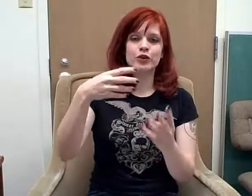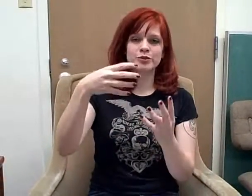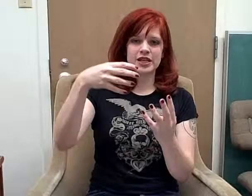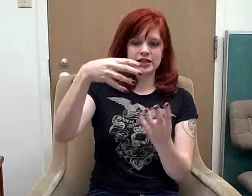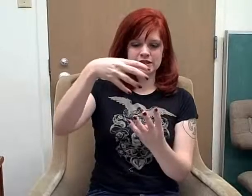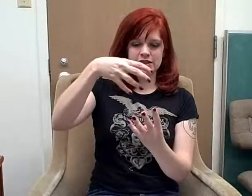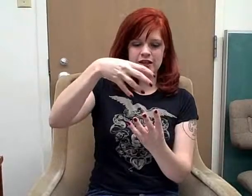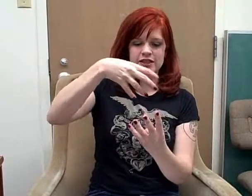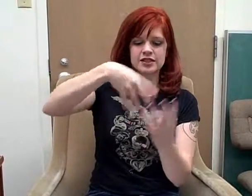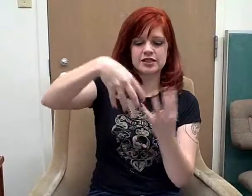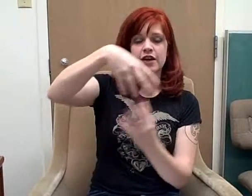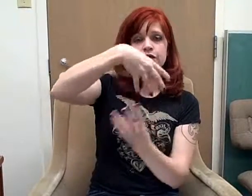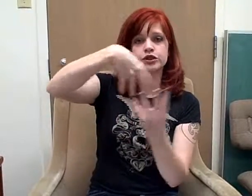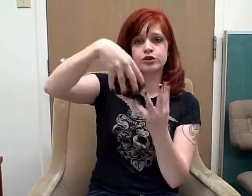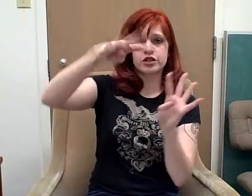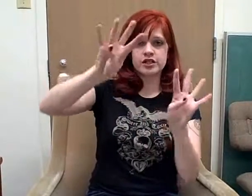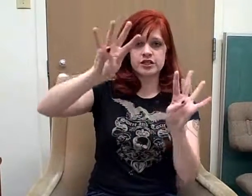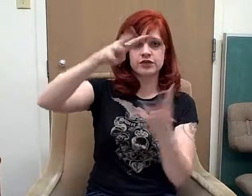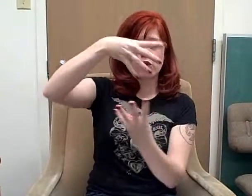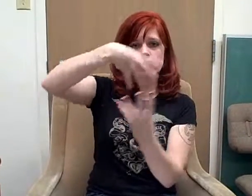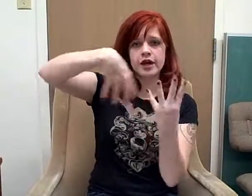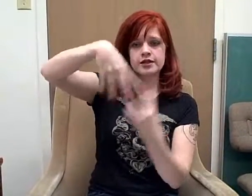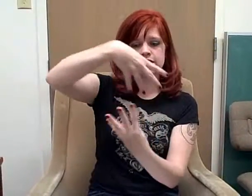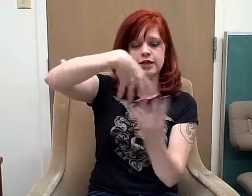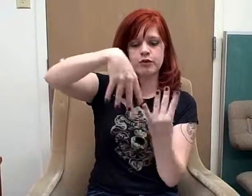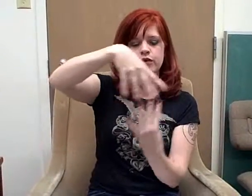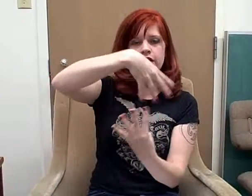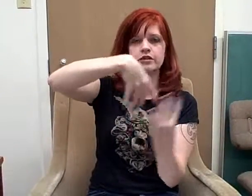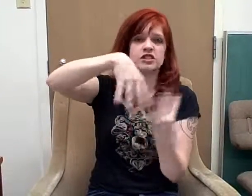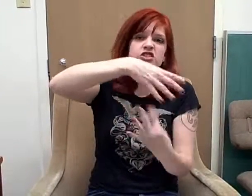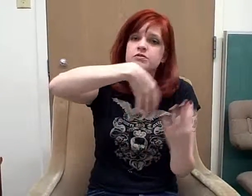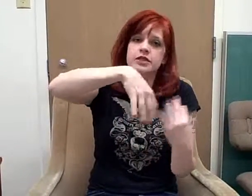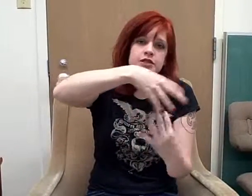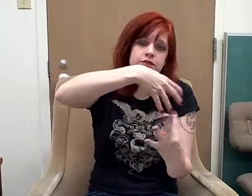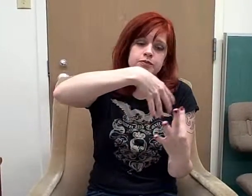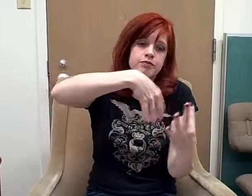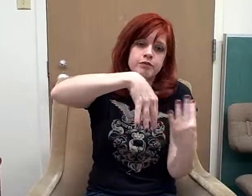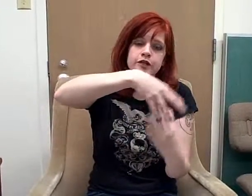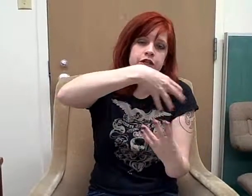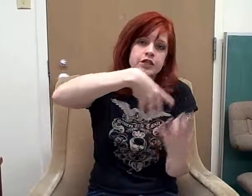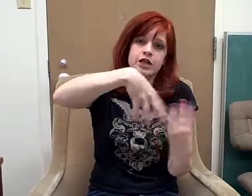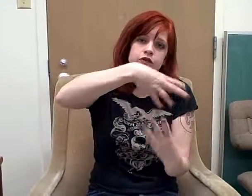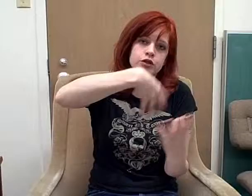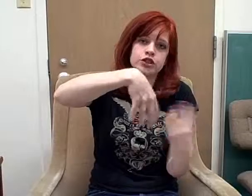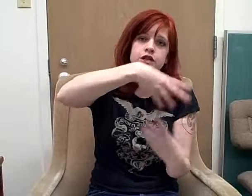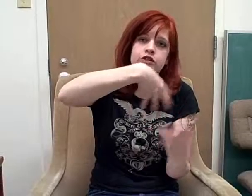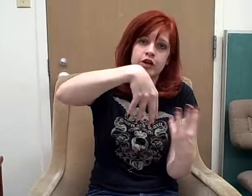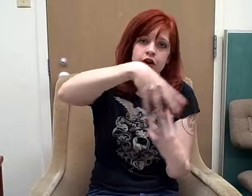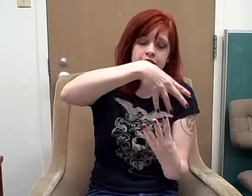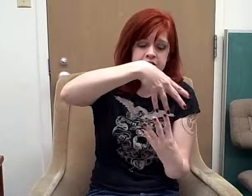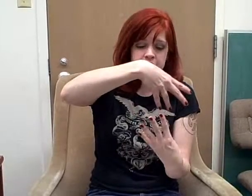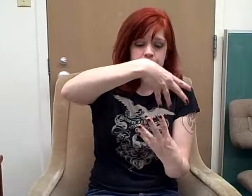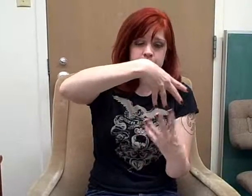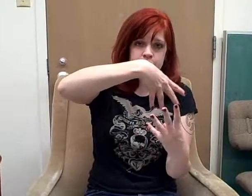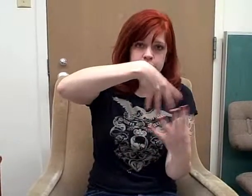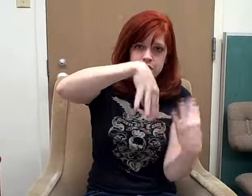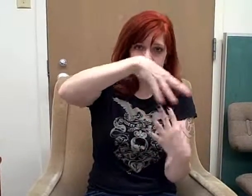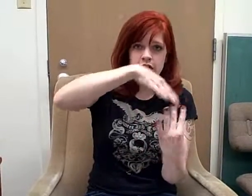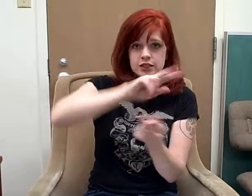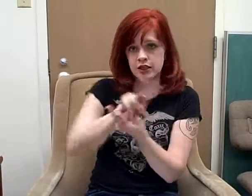group sex, this is the sign for socialize. It's 4 hands and they move around. So this is a very vanilla sign for socialize or interact. But if you socialize and